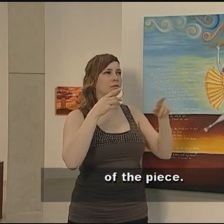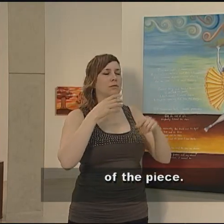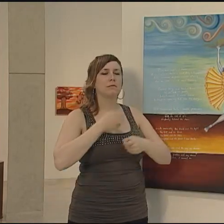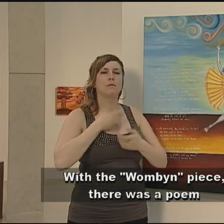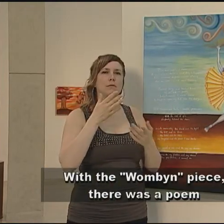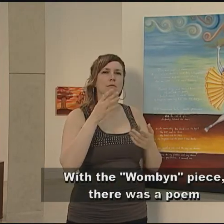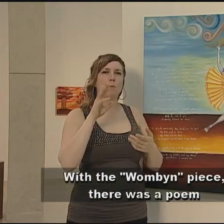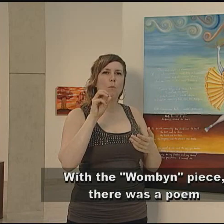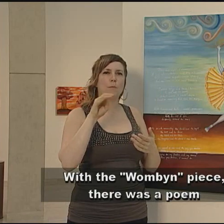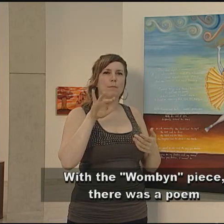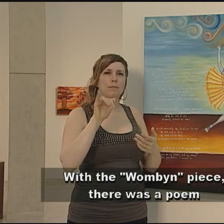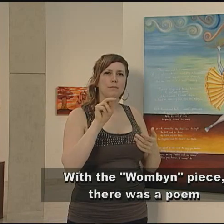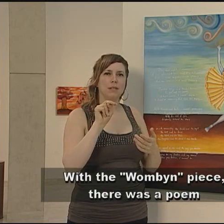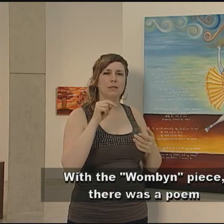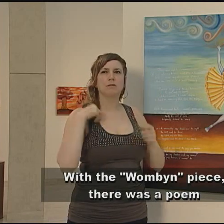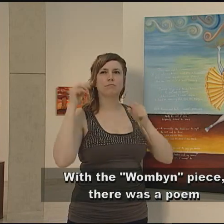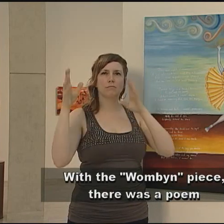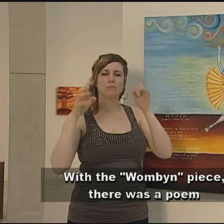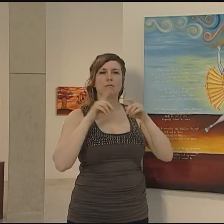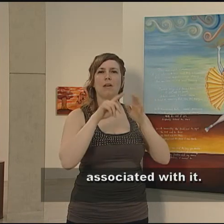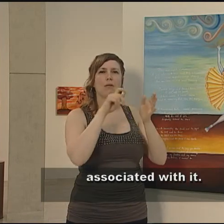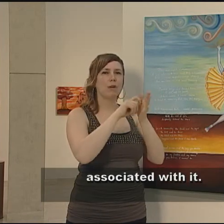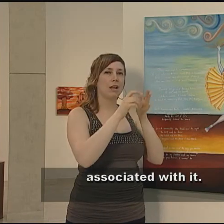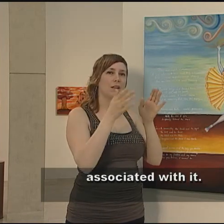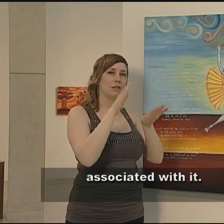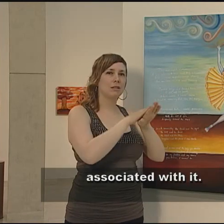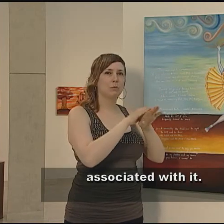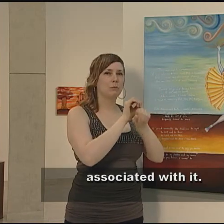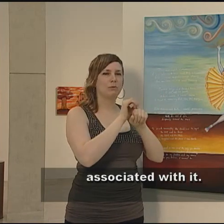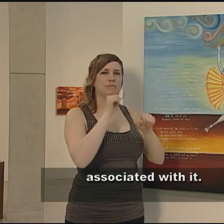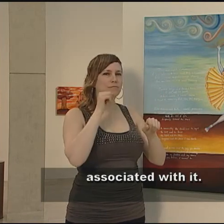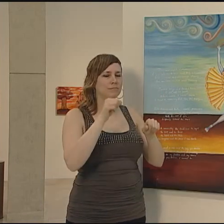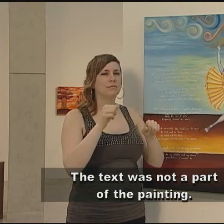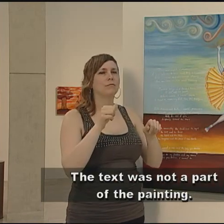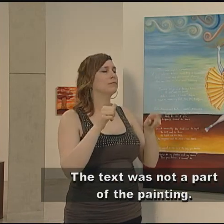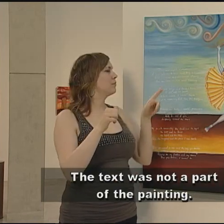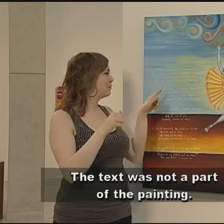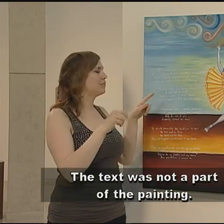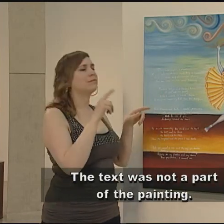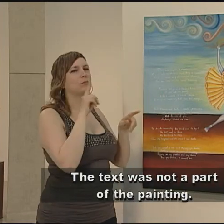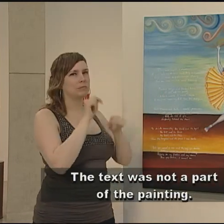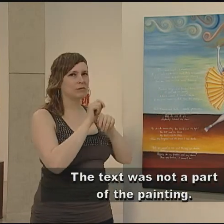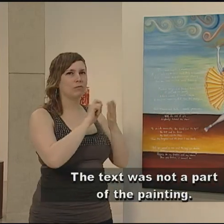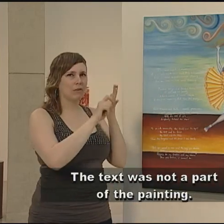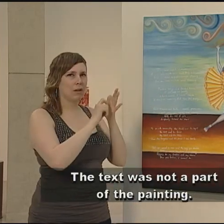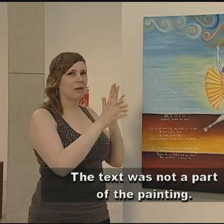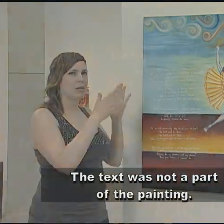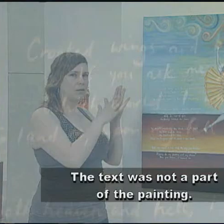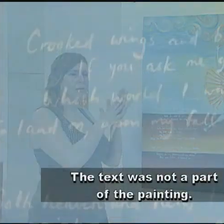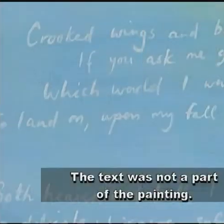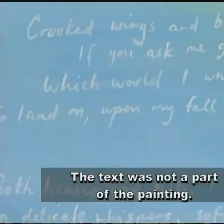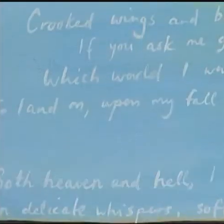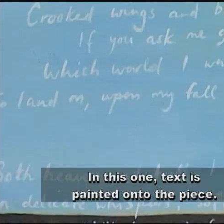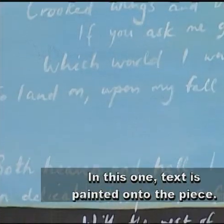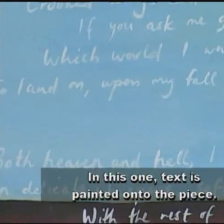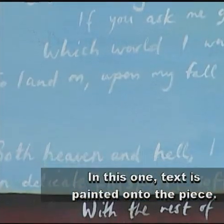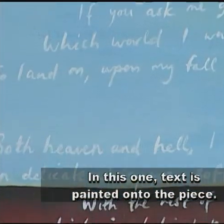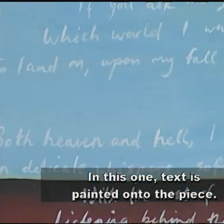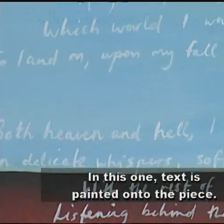piece. With the Womban piece, there was a poem associated with it. The text was not a part of the painting. In